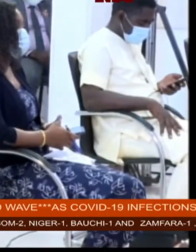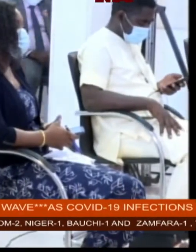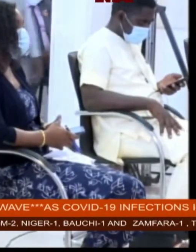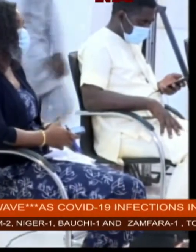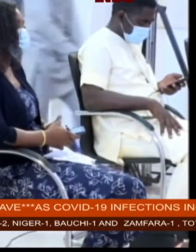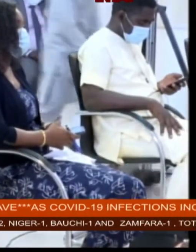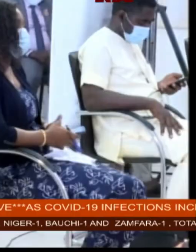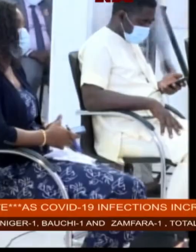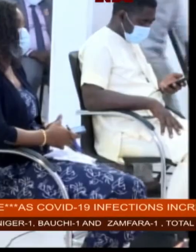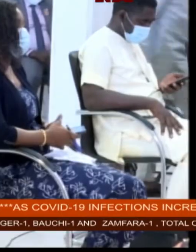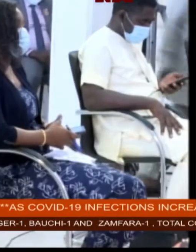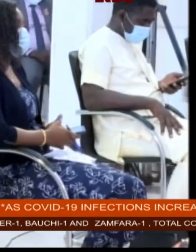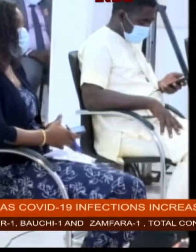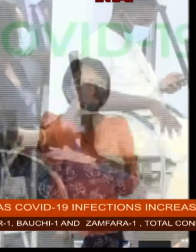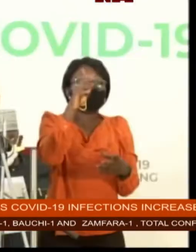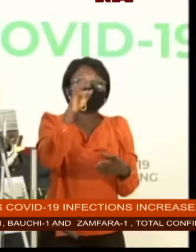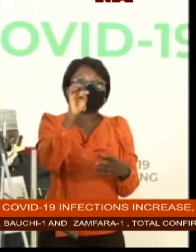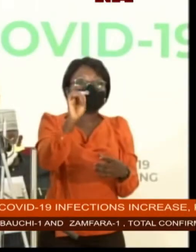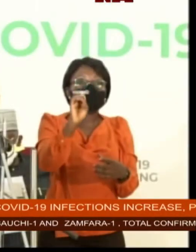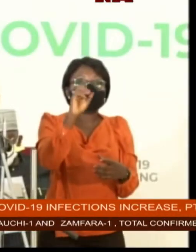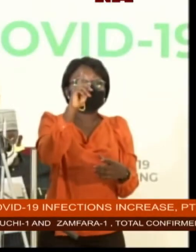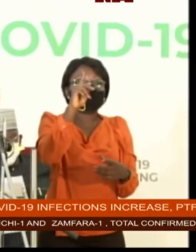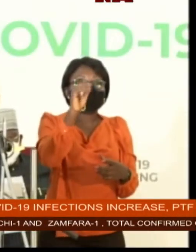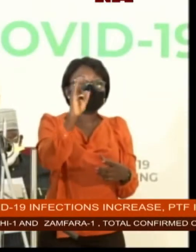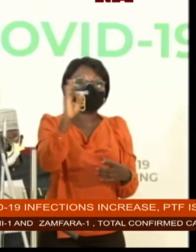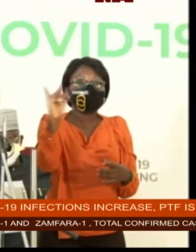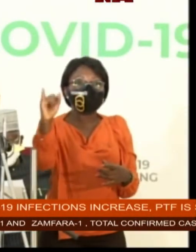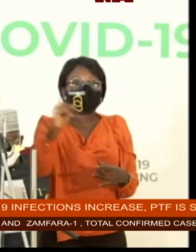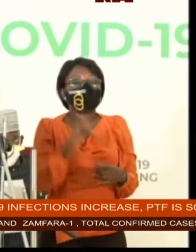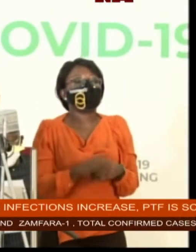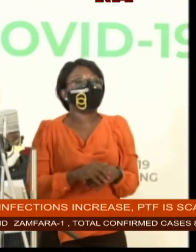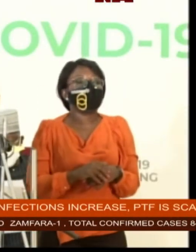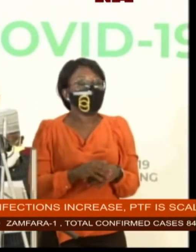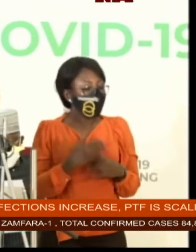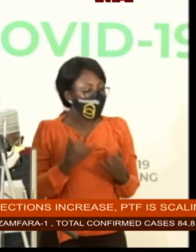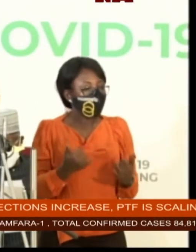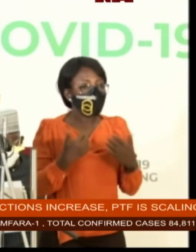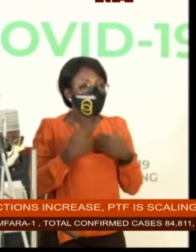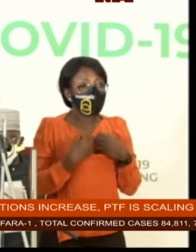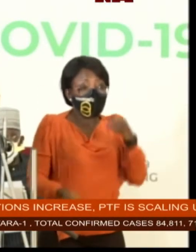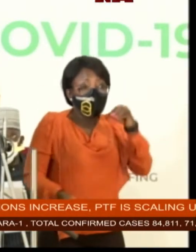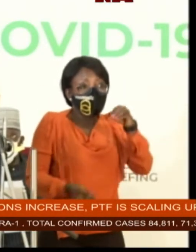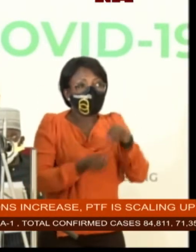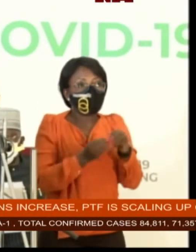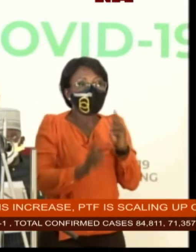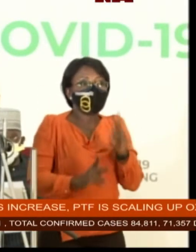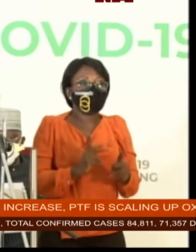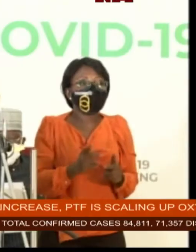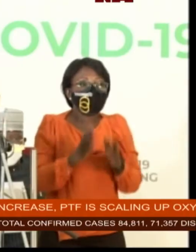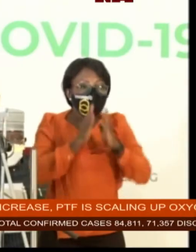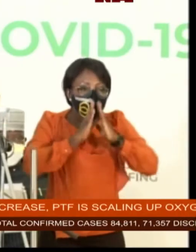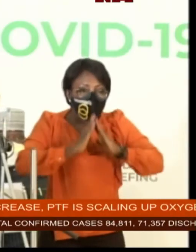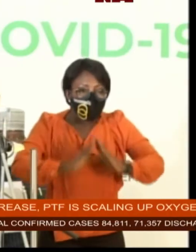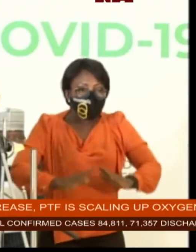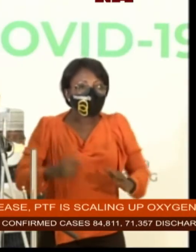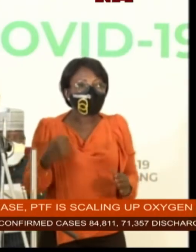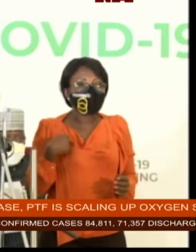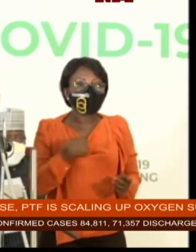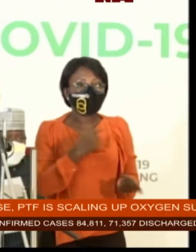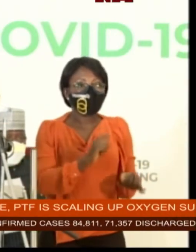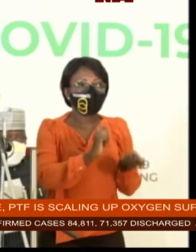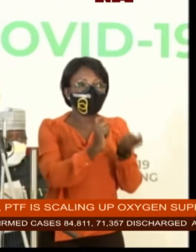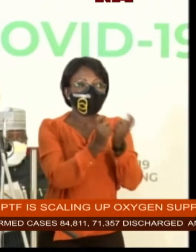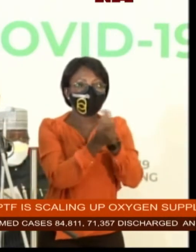are 17 of these facilities at different stages of completion across the country. So quietly, we're transforming